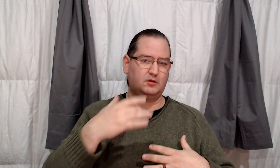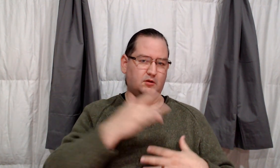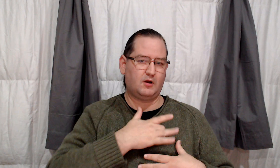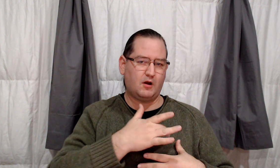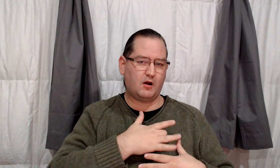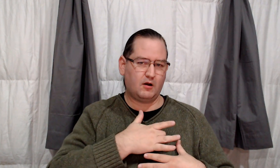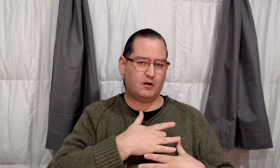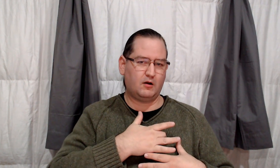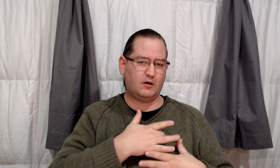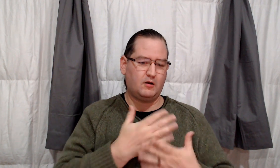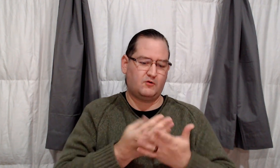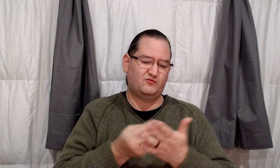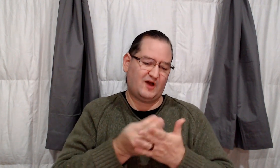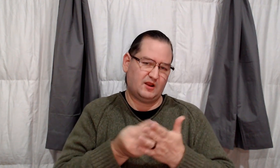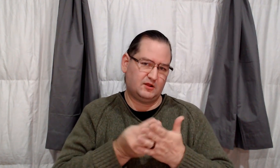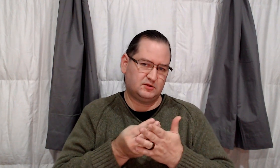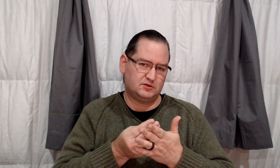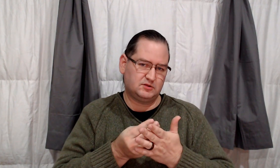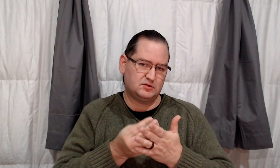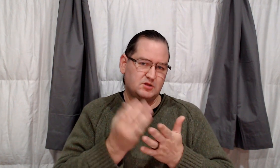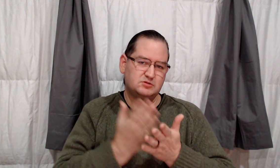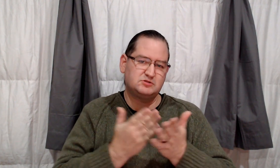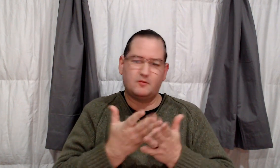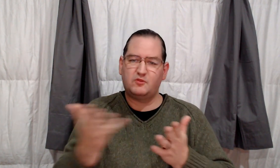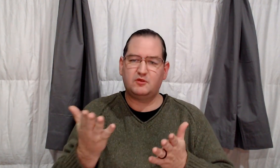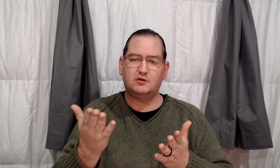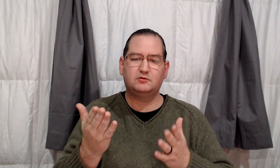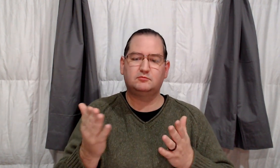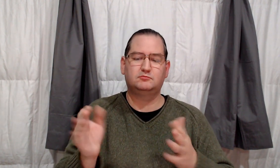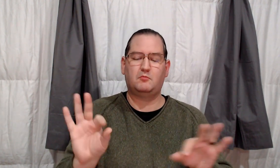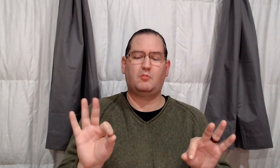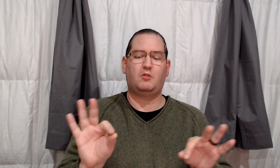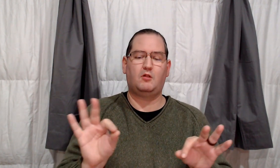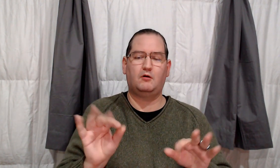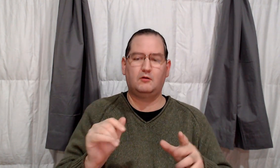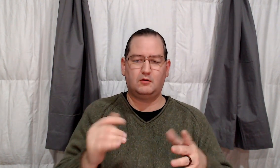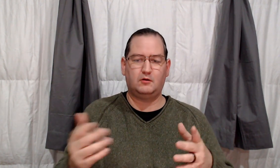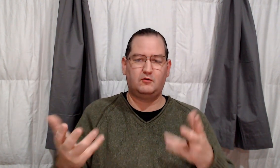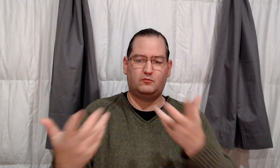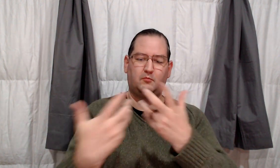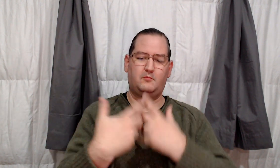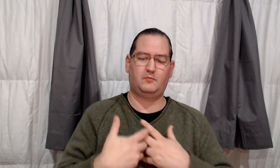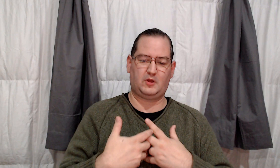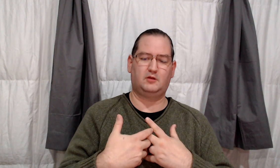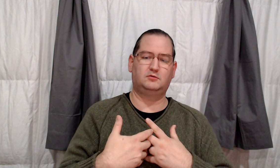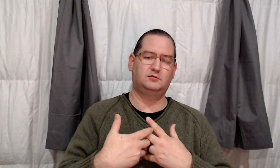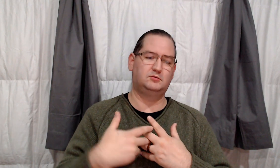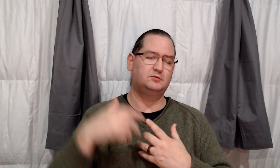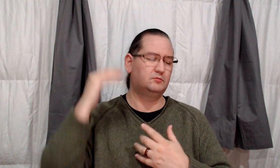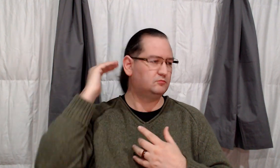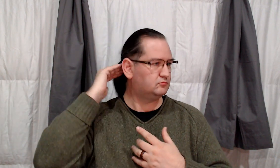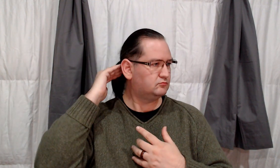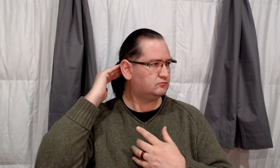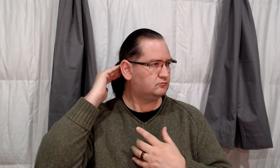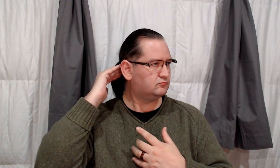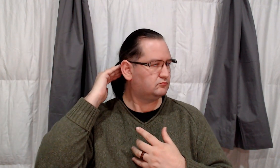something that no longer suits you. And when the unconscious mind's made that choice, I want it to increase those